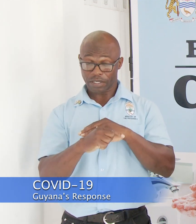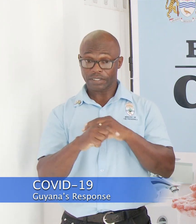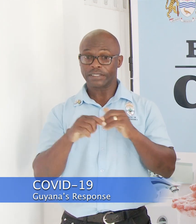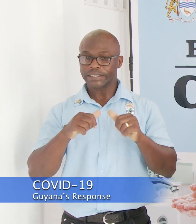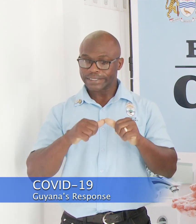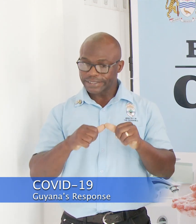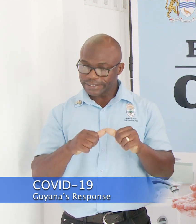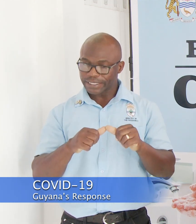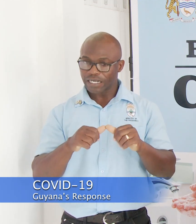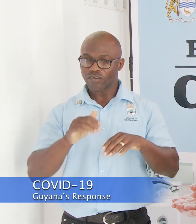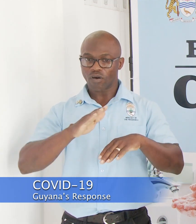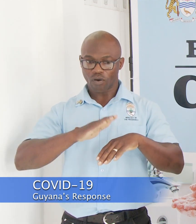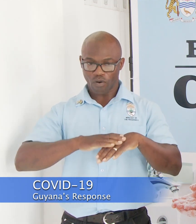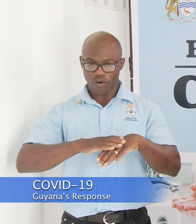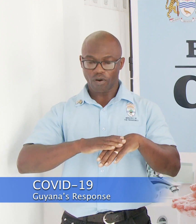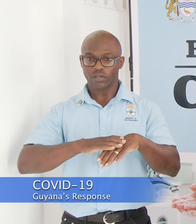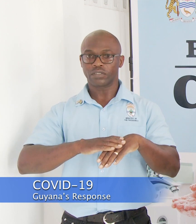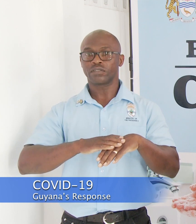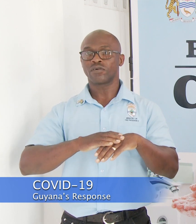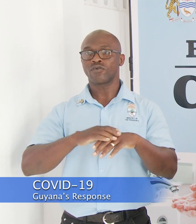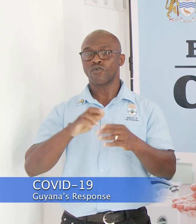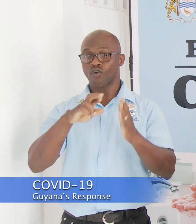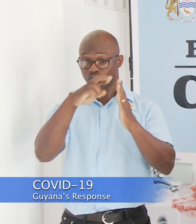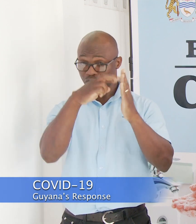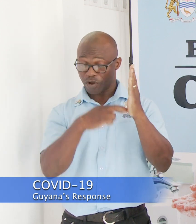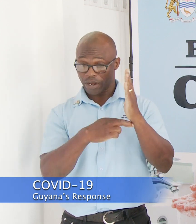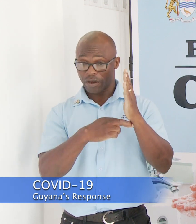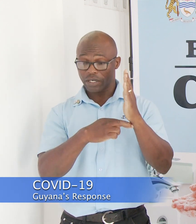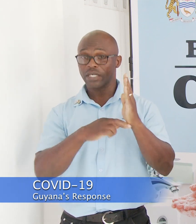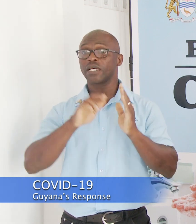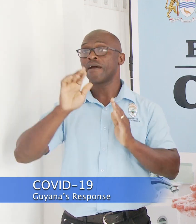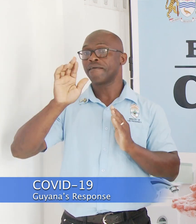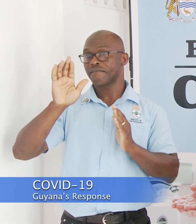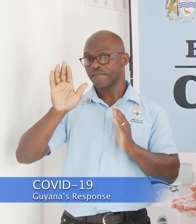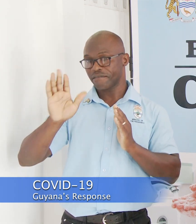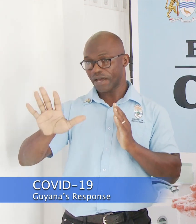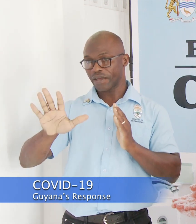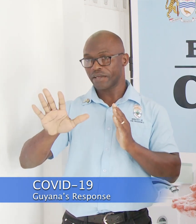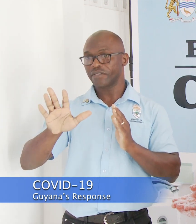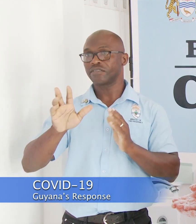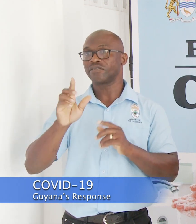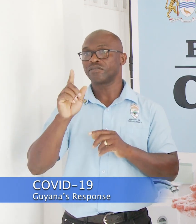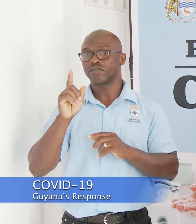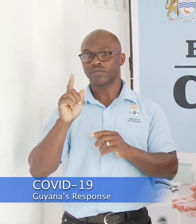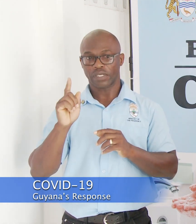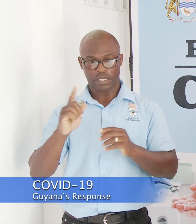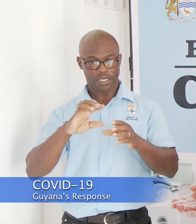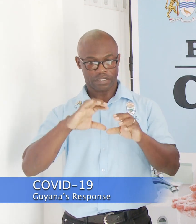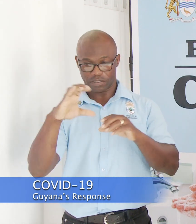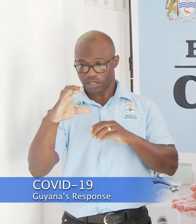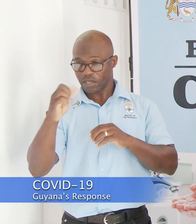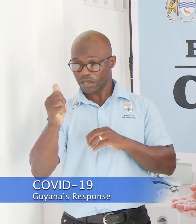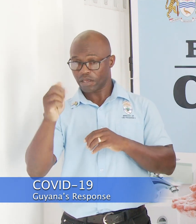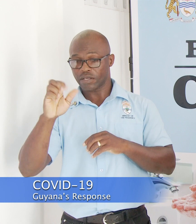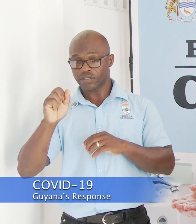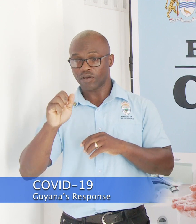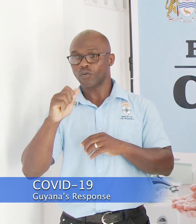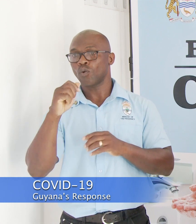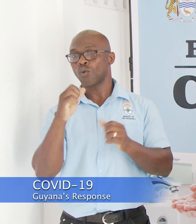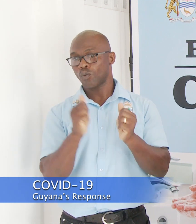a total number of 5 confirmed COVID-19 cases with 1 death.